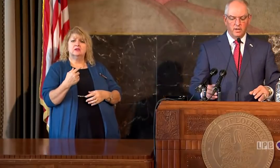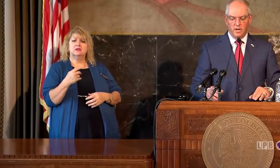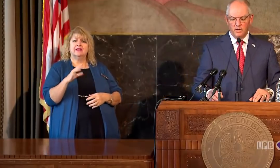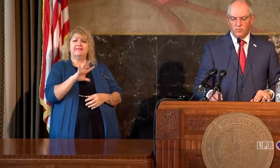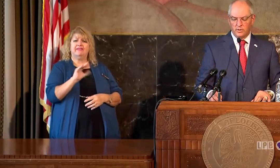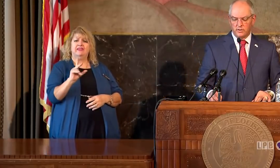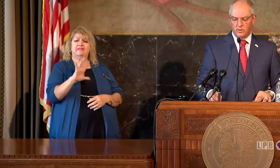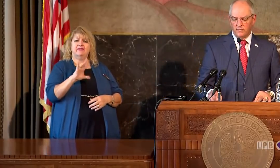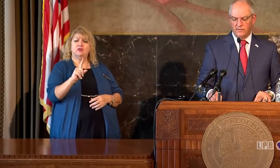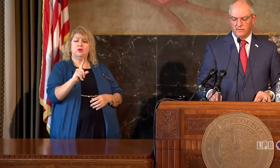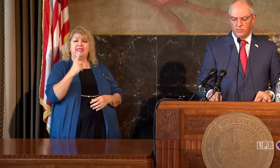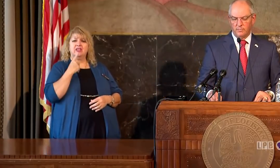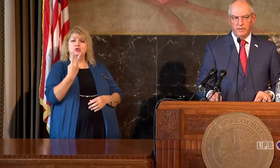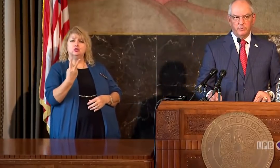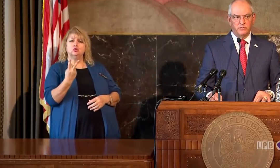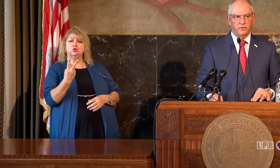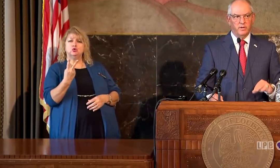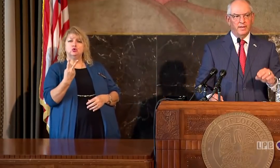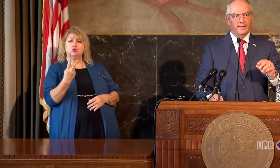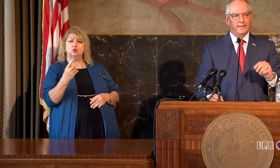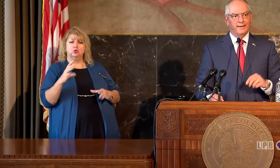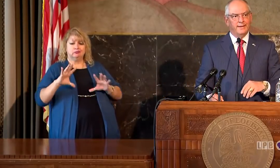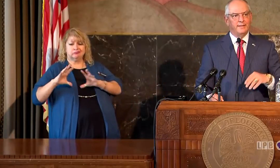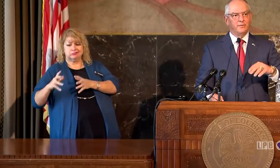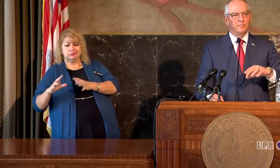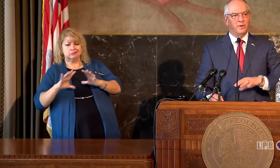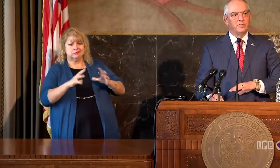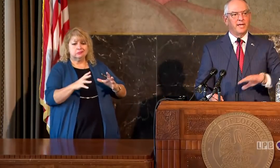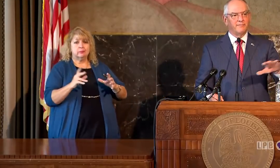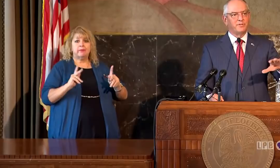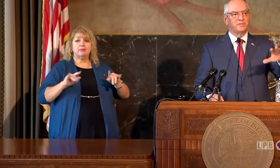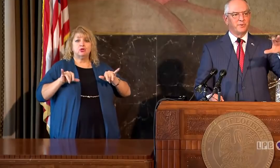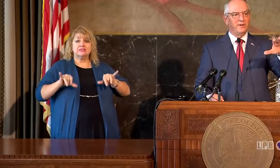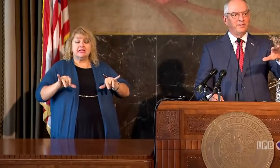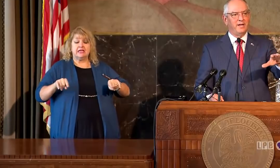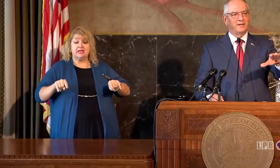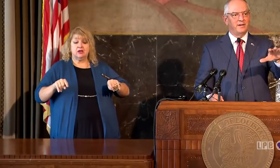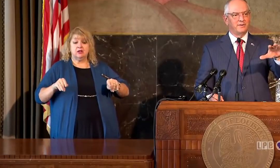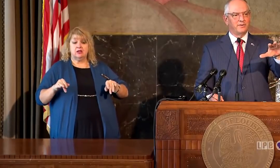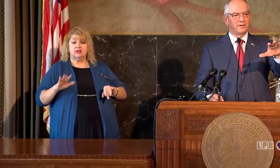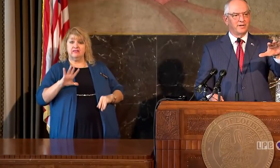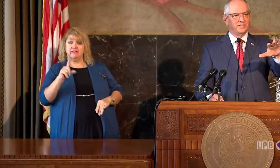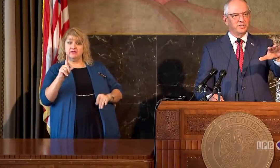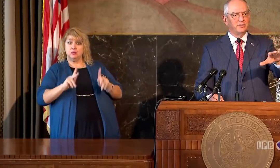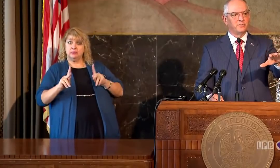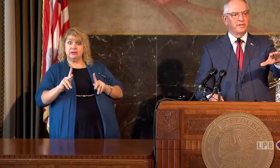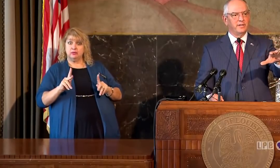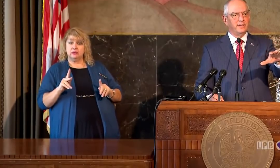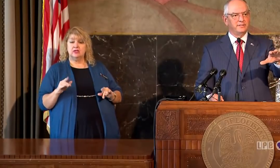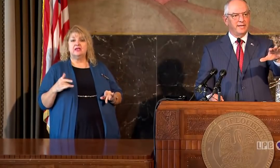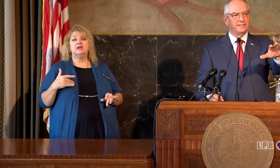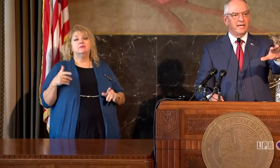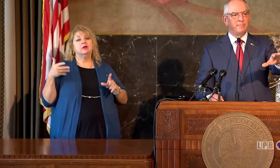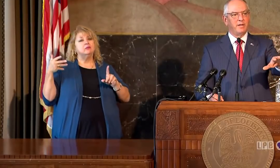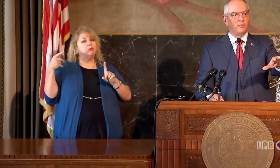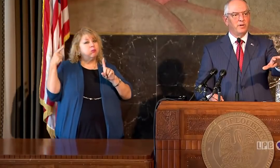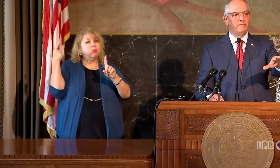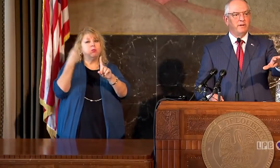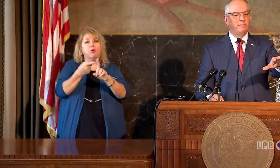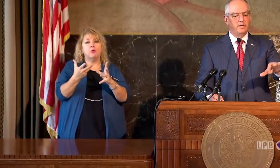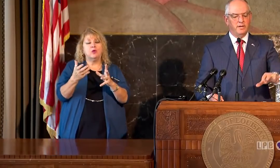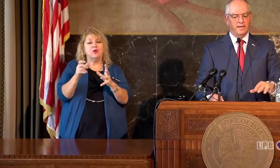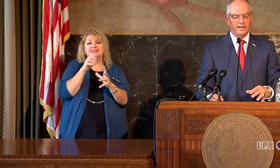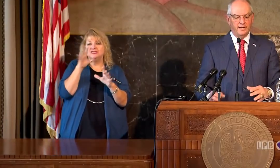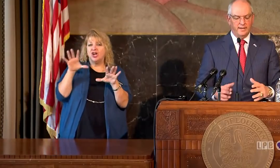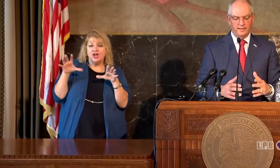open with a total of 51 people. So there are multi-efforts around non-congregant sheltering, TSA being one